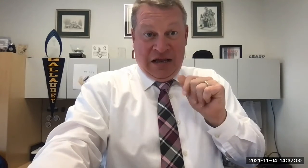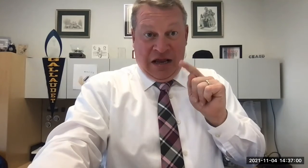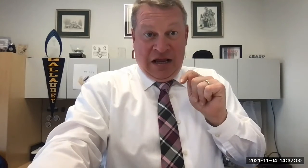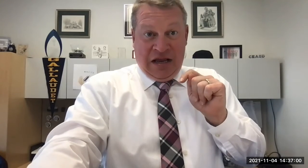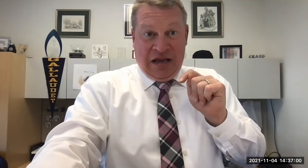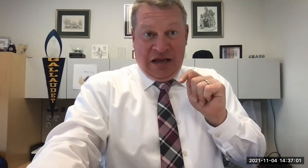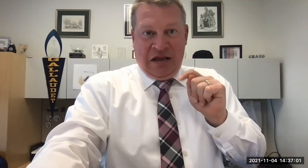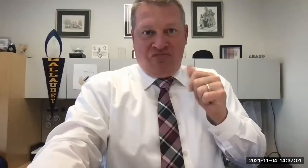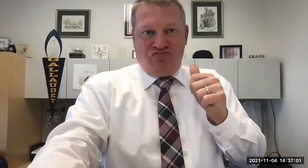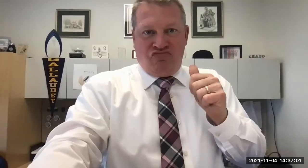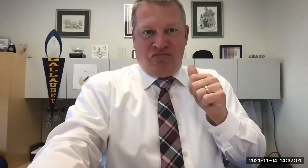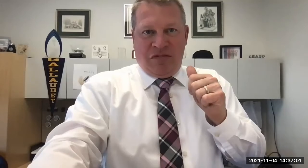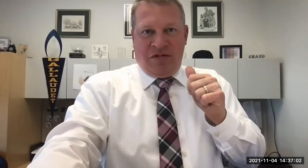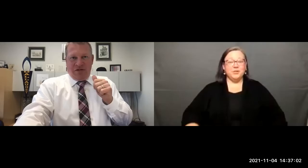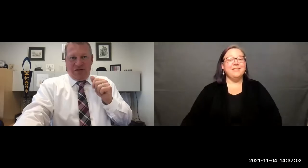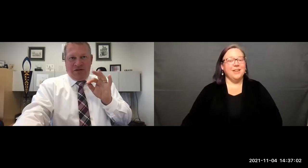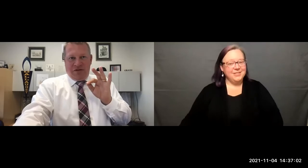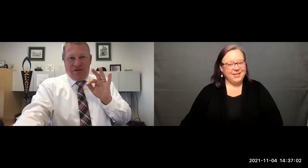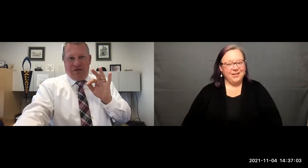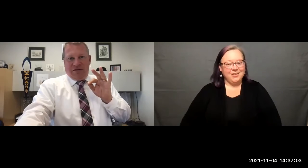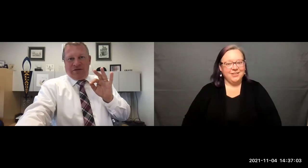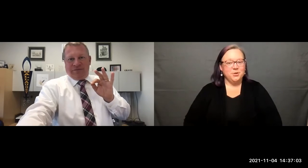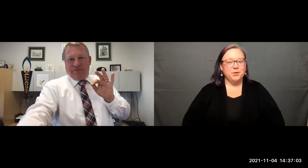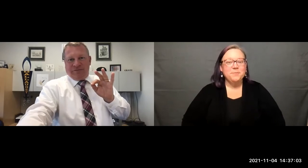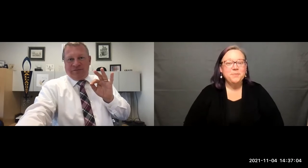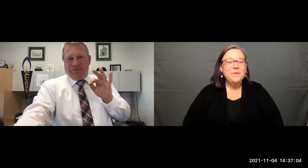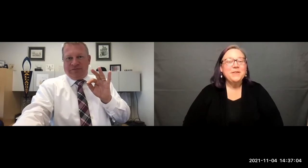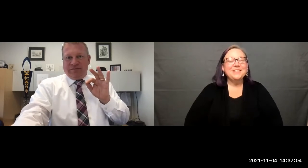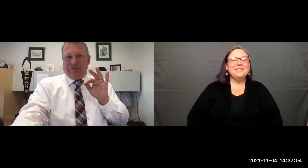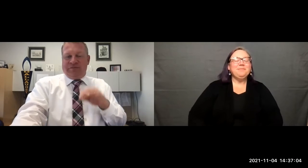All right, Kat, are you interpreting? Yes, Kat can interpret.